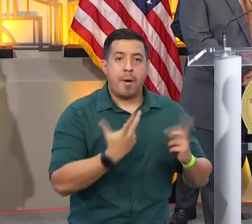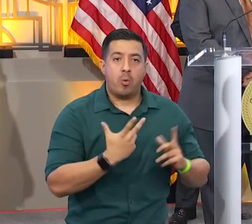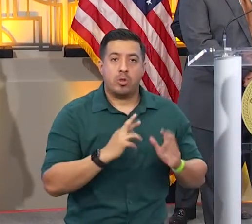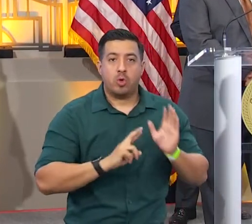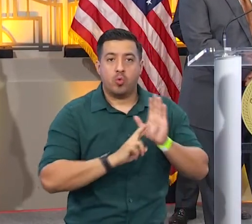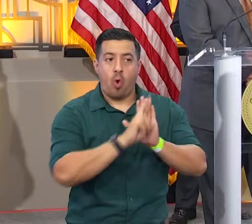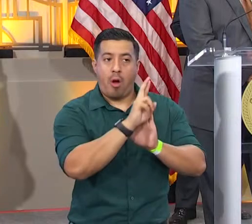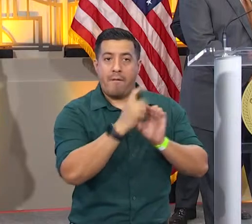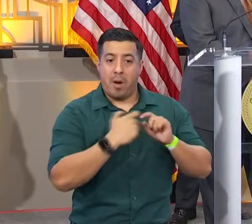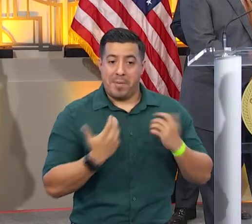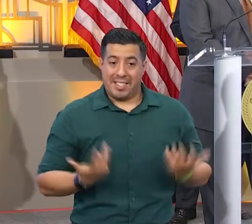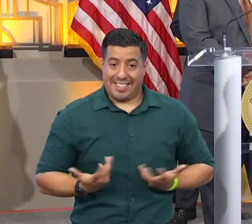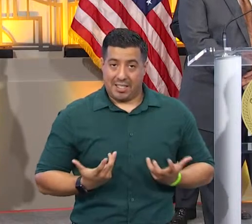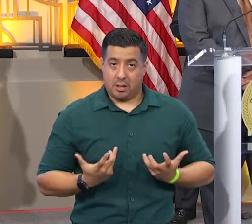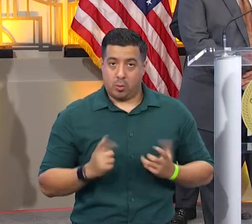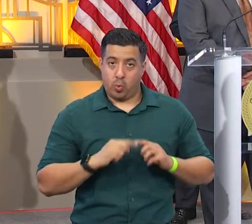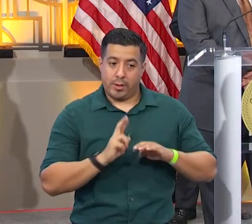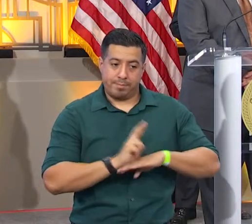here.